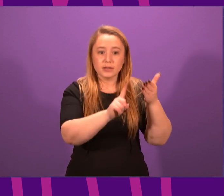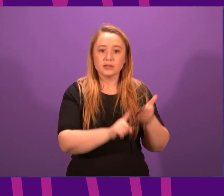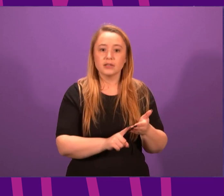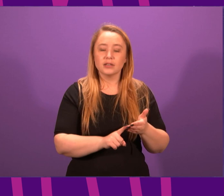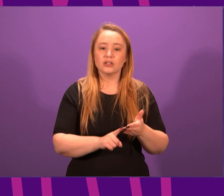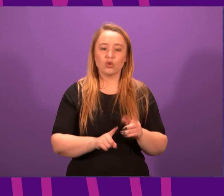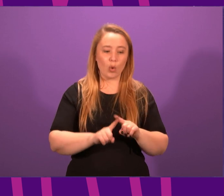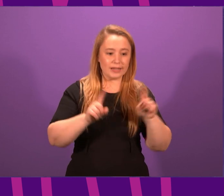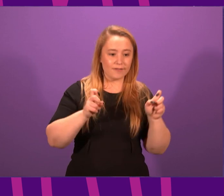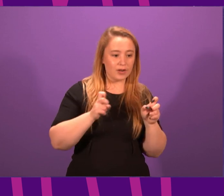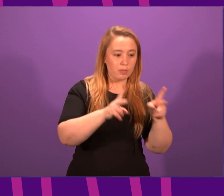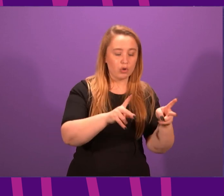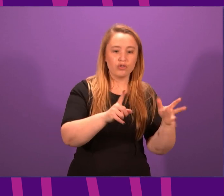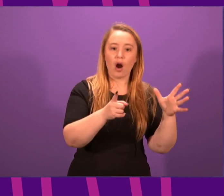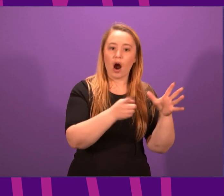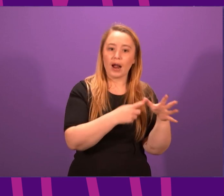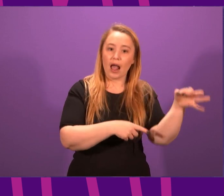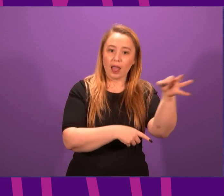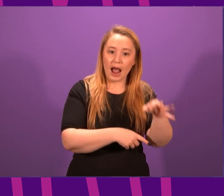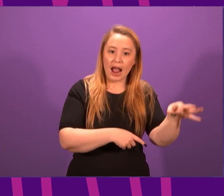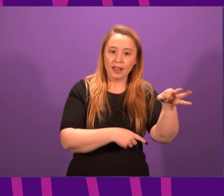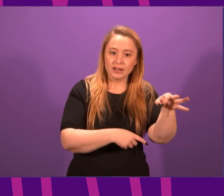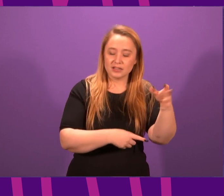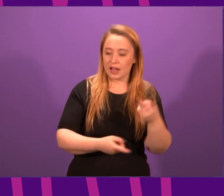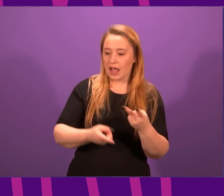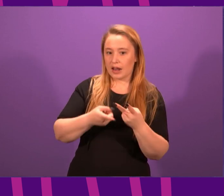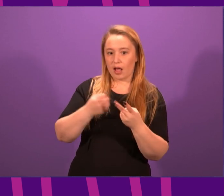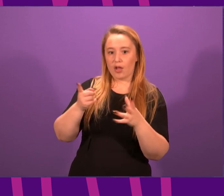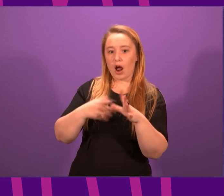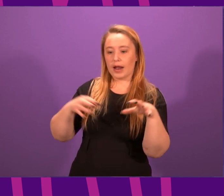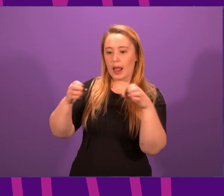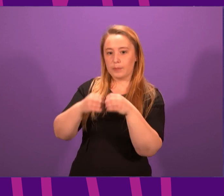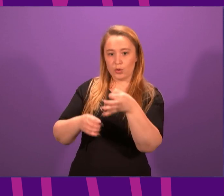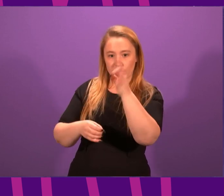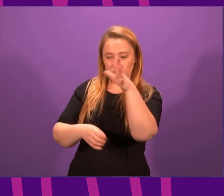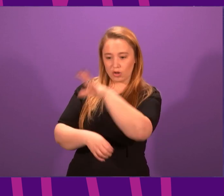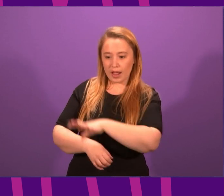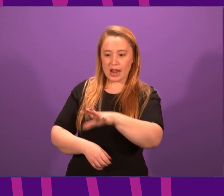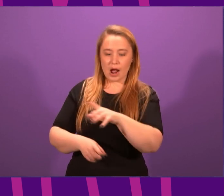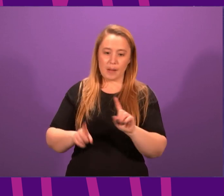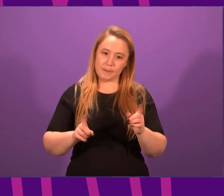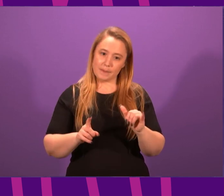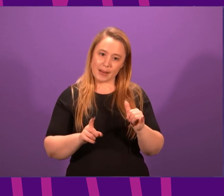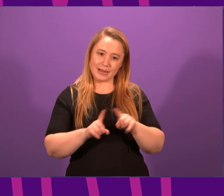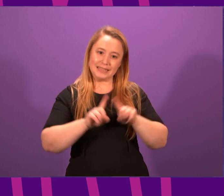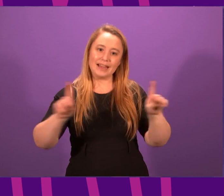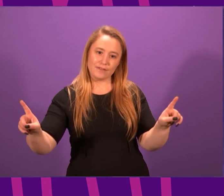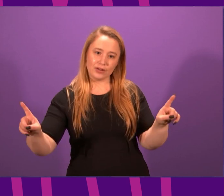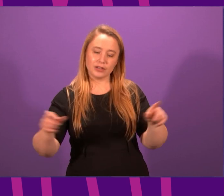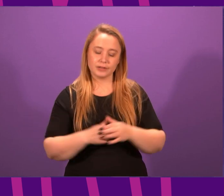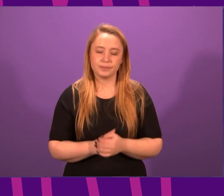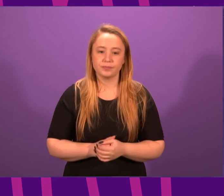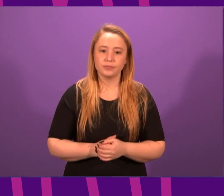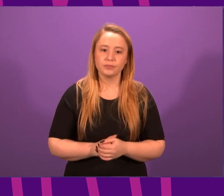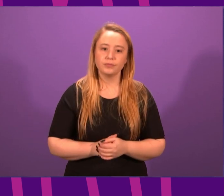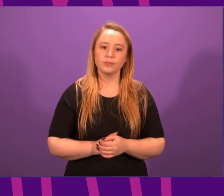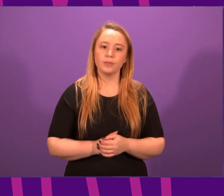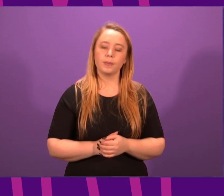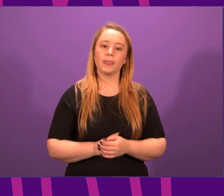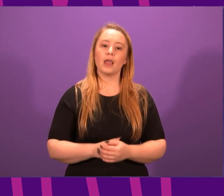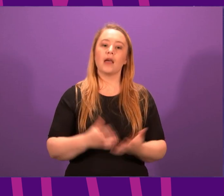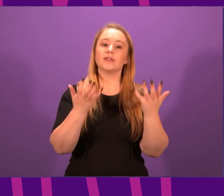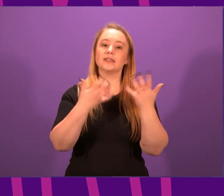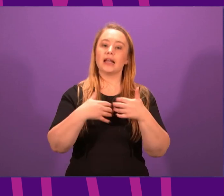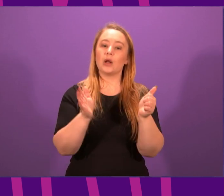a different approach for the Argyll Islands than for the rest of the Argyll and Bute Council area. As I said earlier, we have published a technical